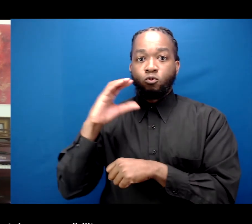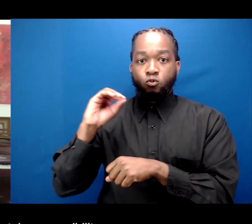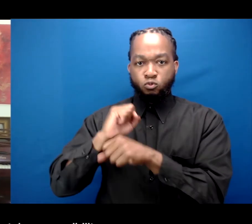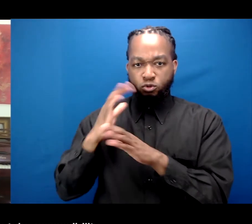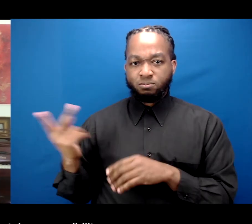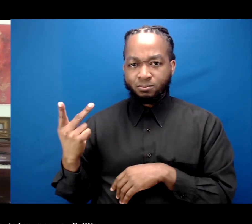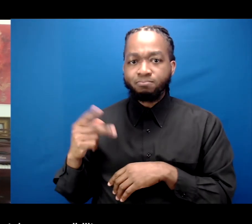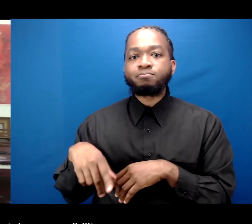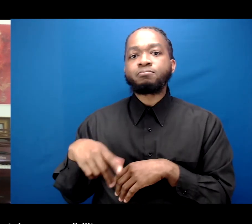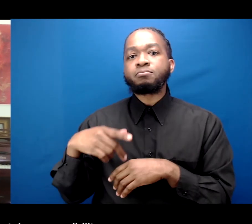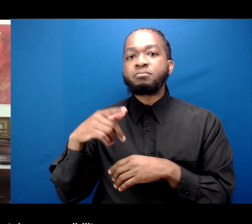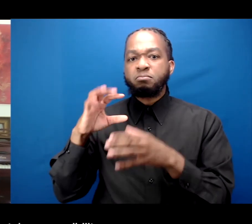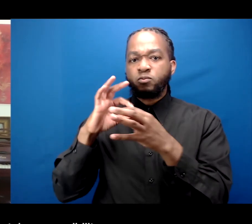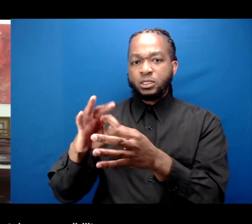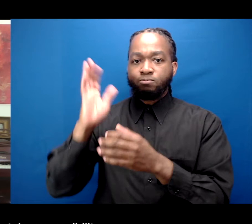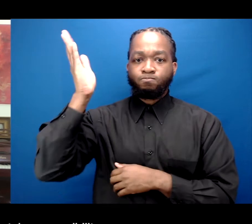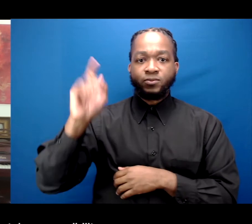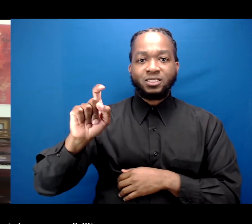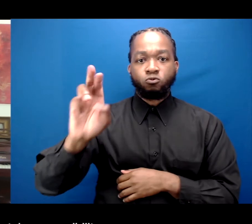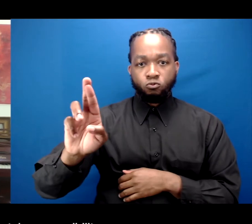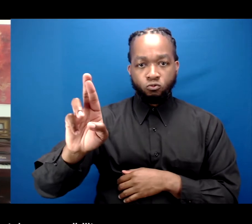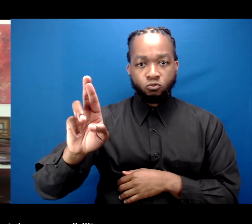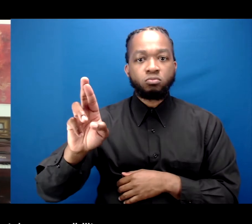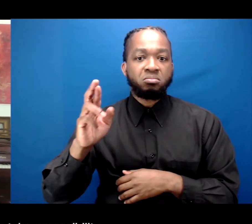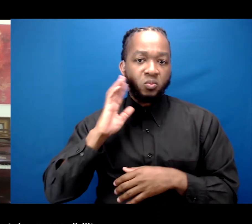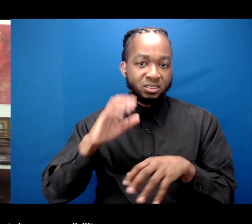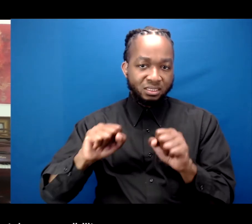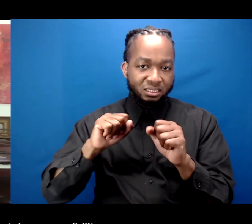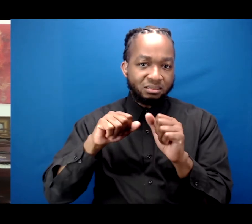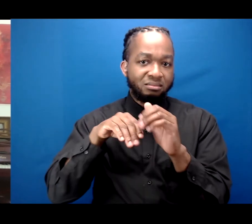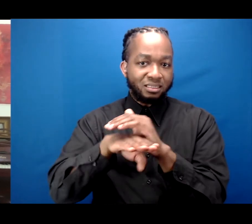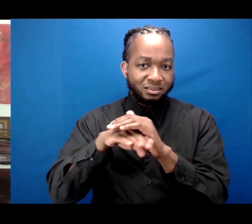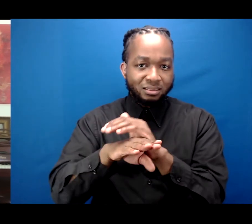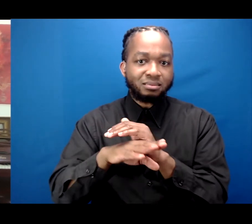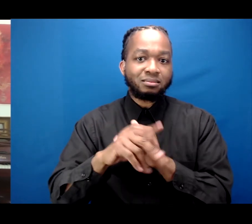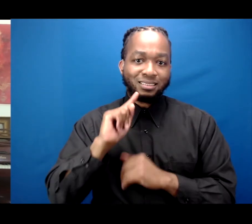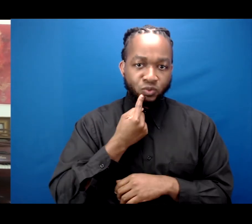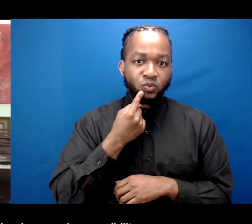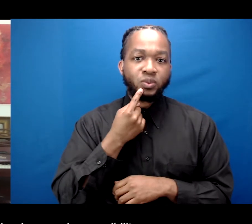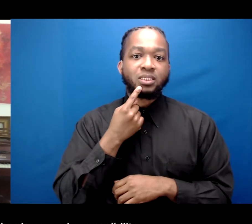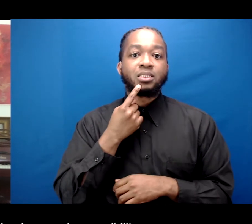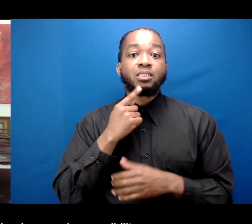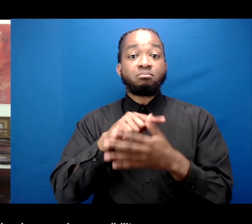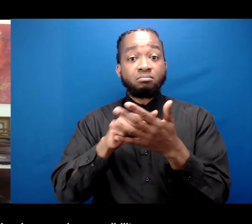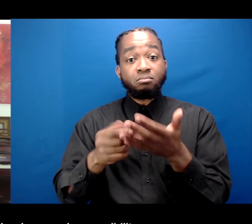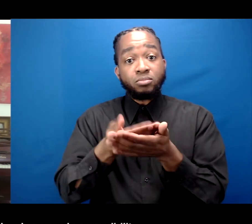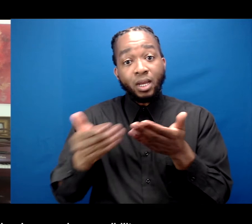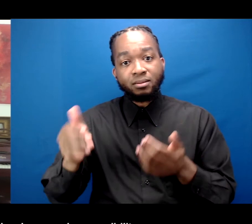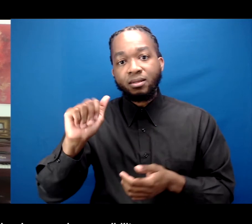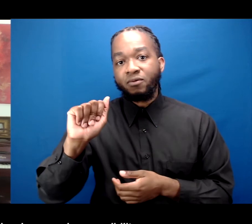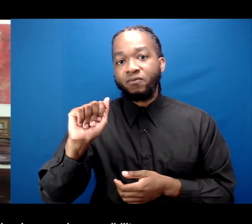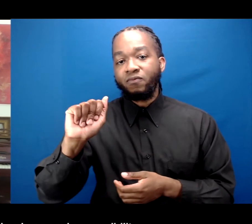accessibility seriously with all our products, and AR, VR is no exception. XR is a new and